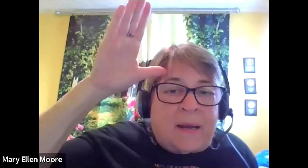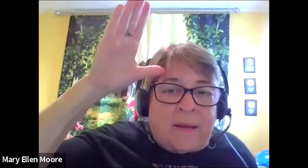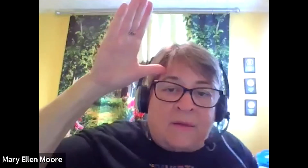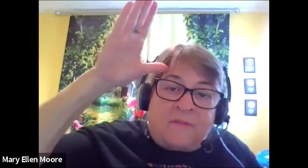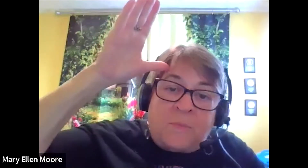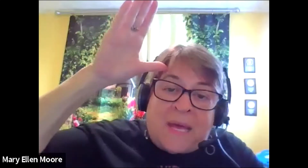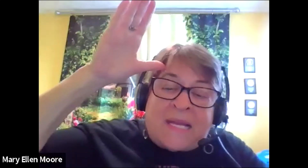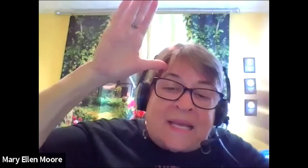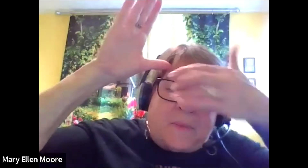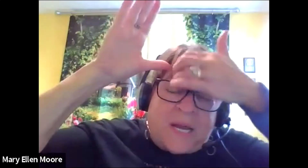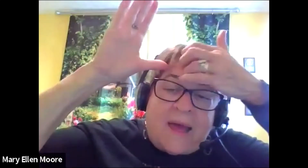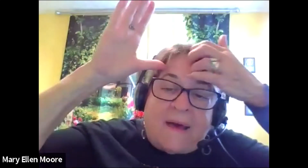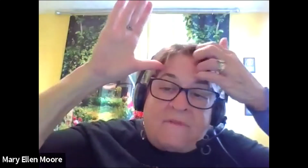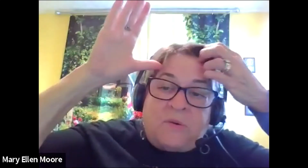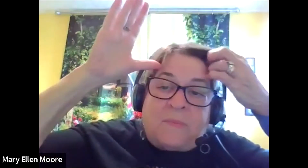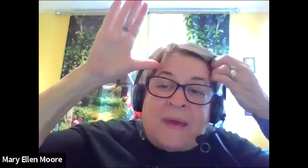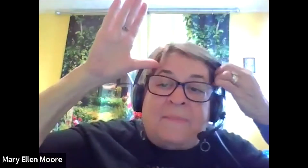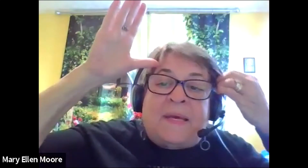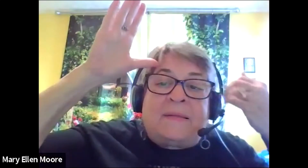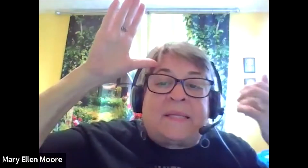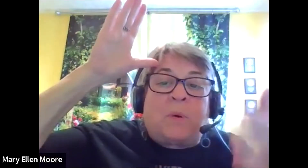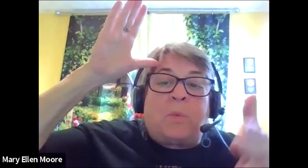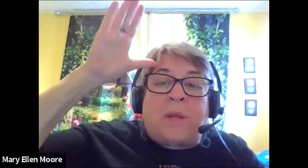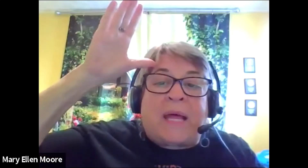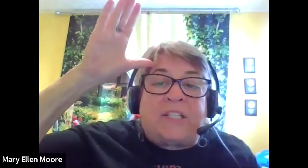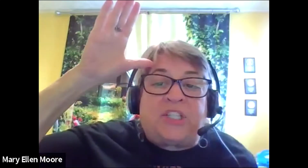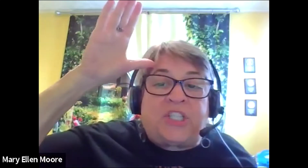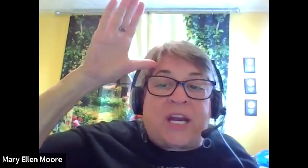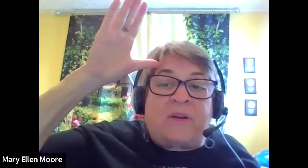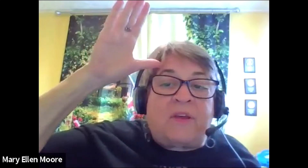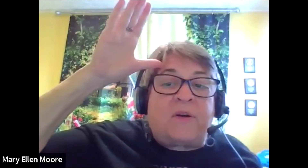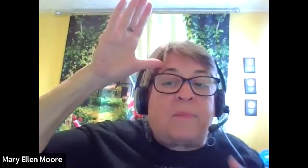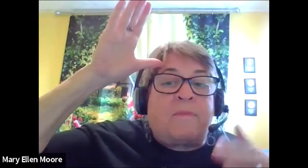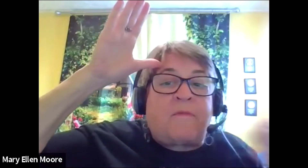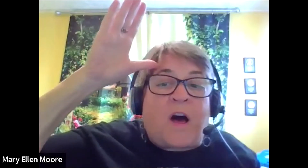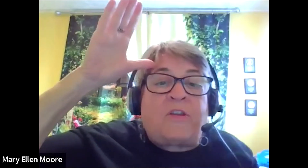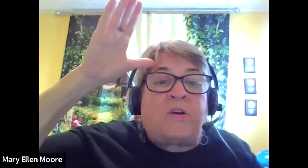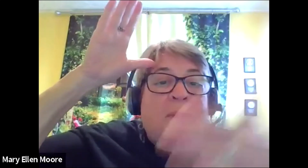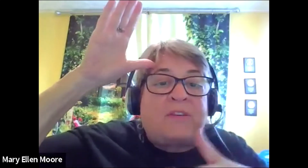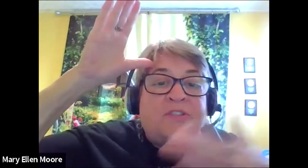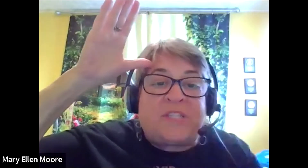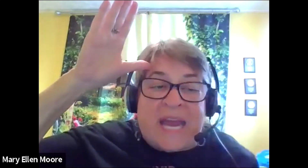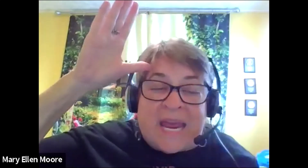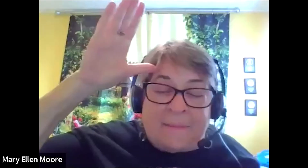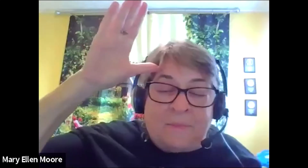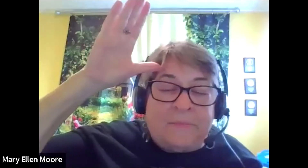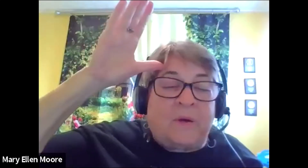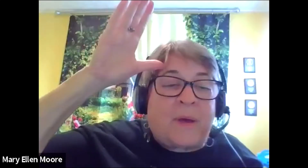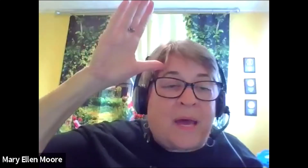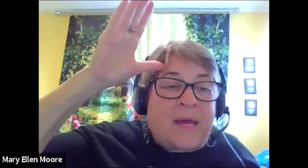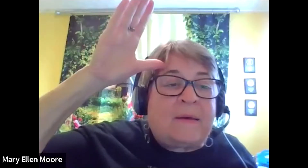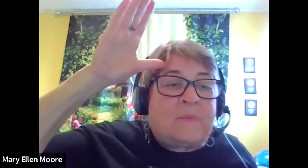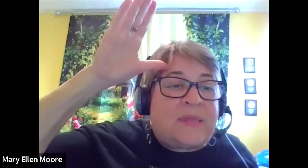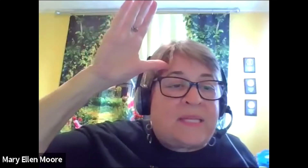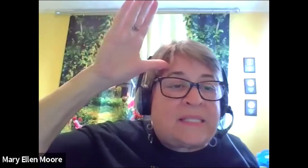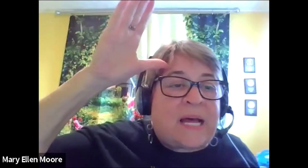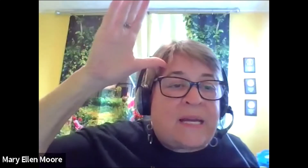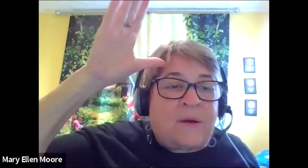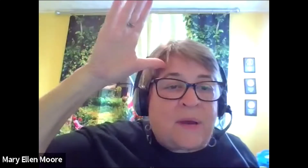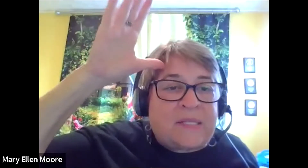in a few minutes, I'm going to have you, maybe someone would like to share their father or mother's name. Okay. With this sign. Okay. So